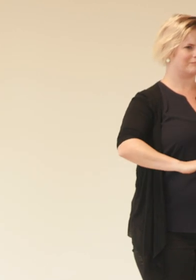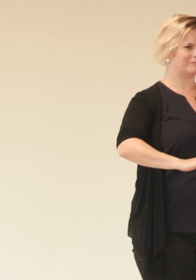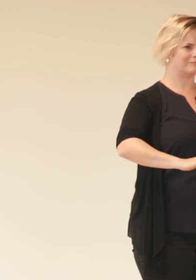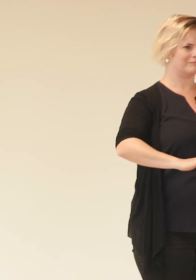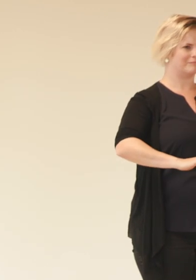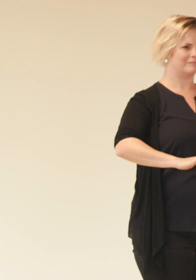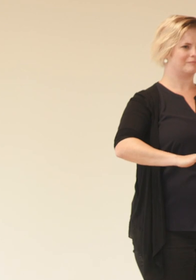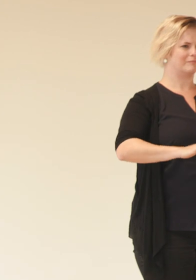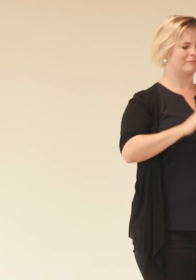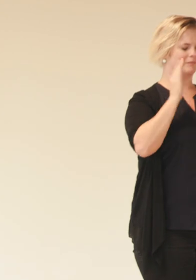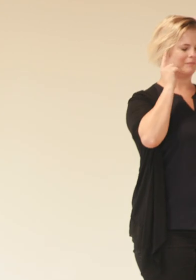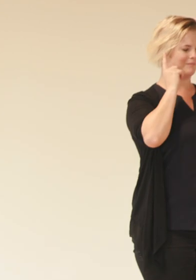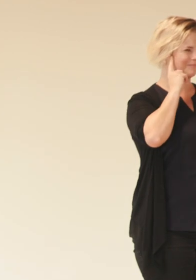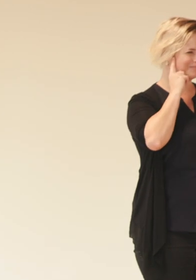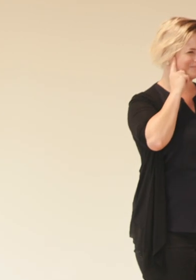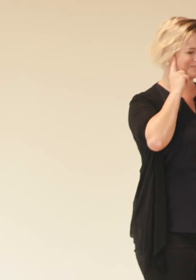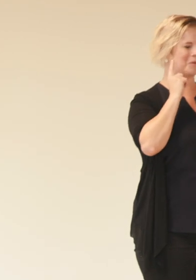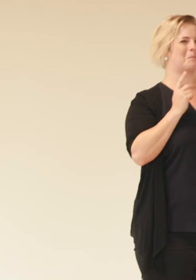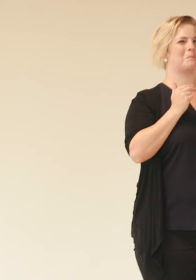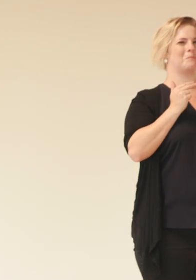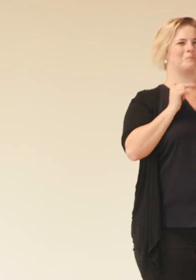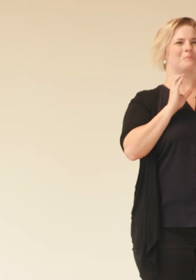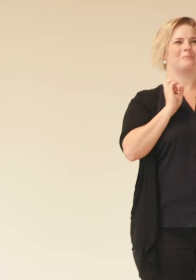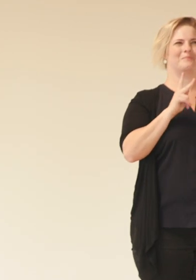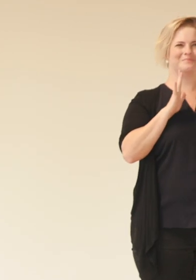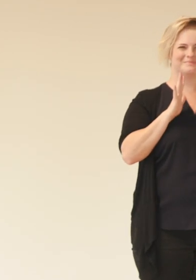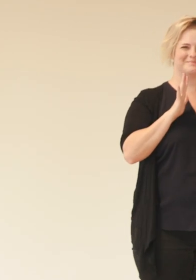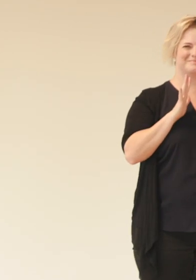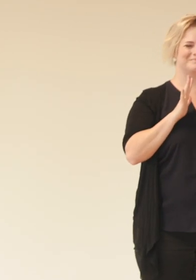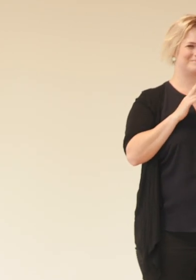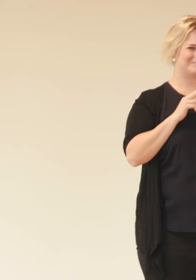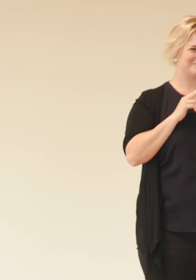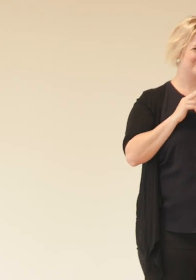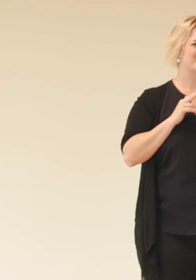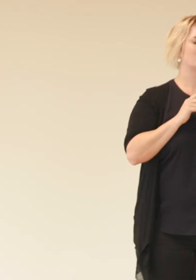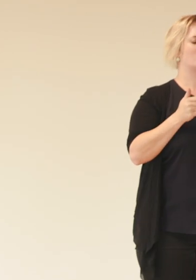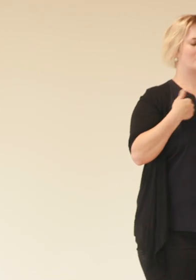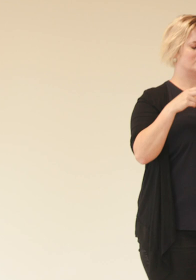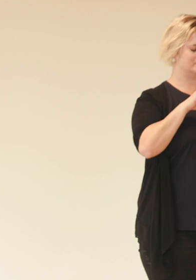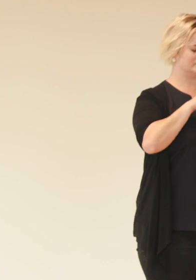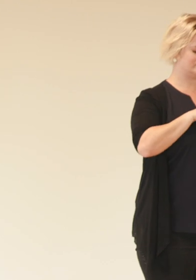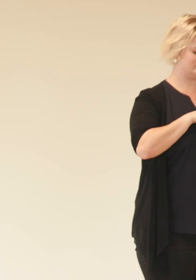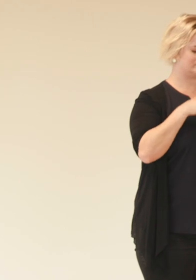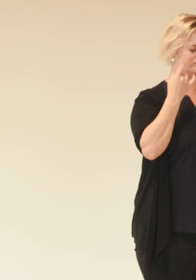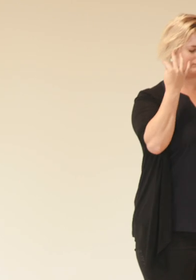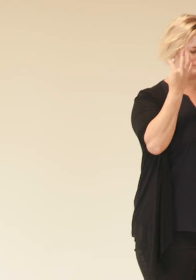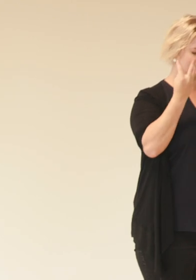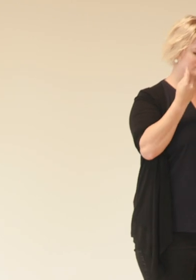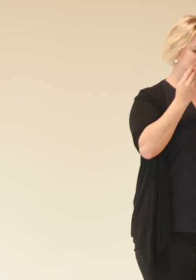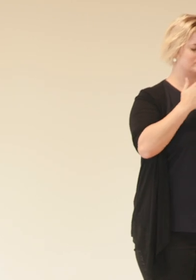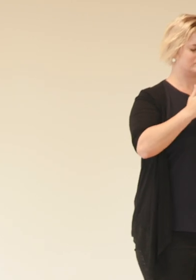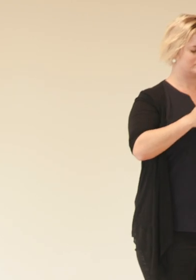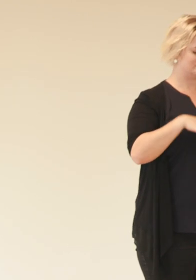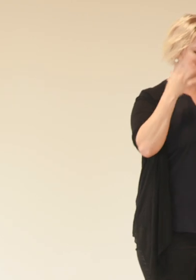Okay, so I've been meditating for a while, so I know that sometimes that means just like sit in silence. So I do that,